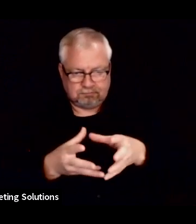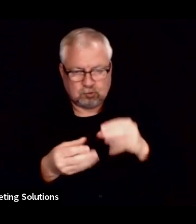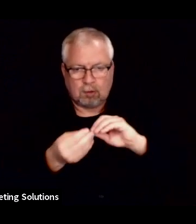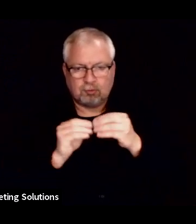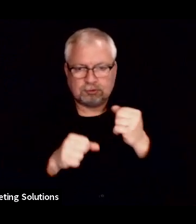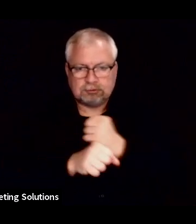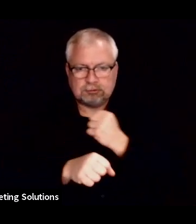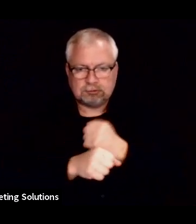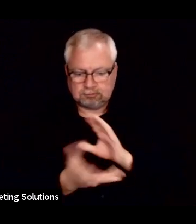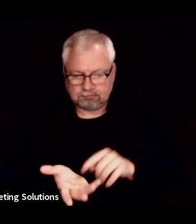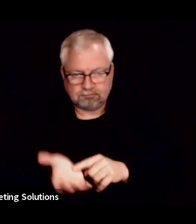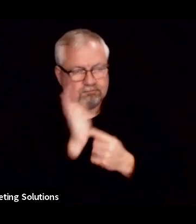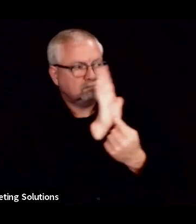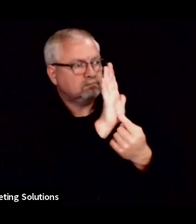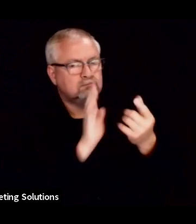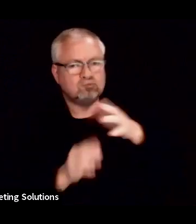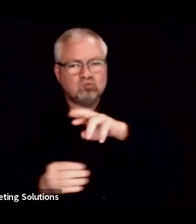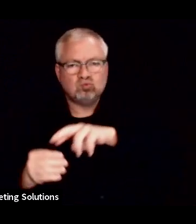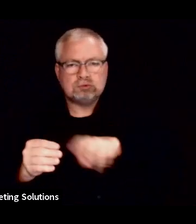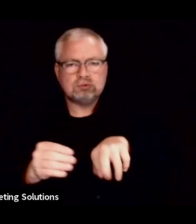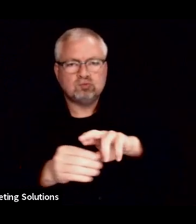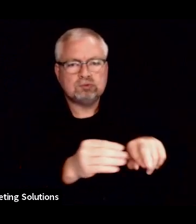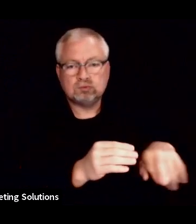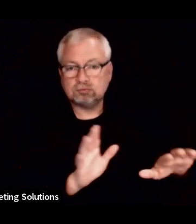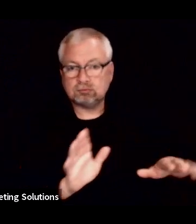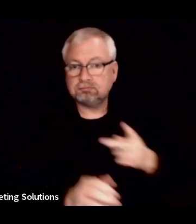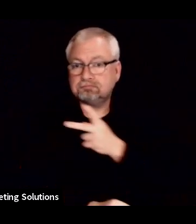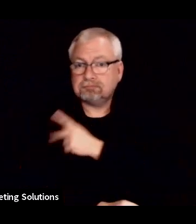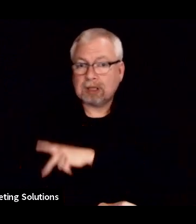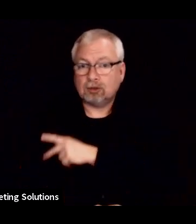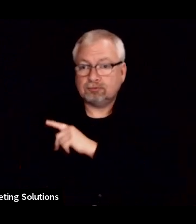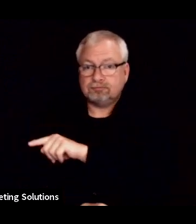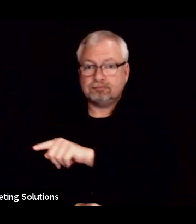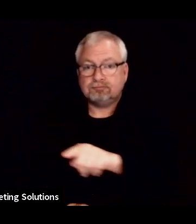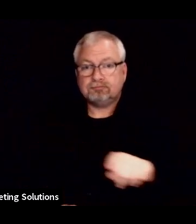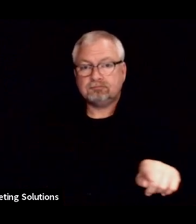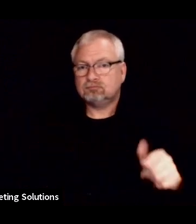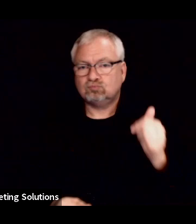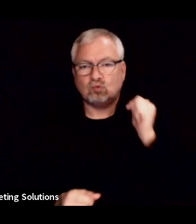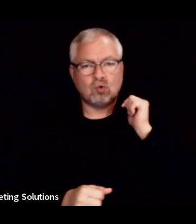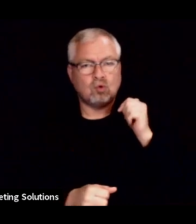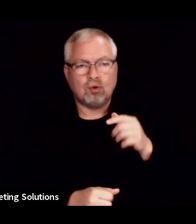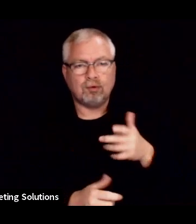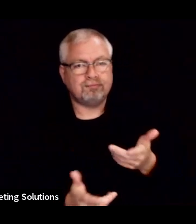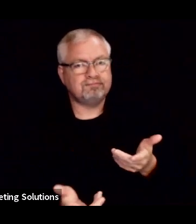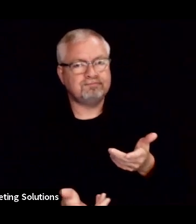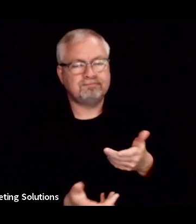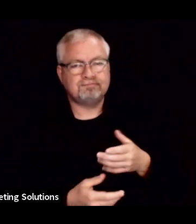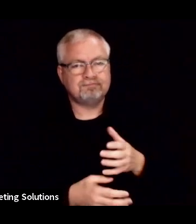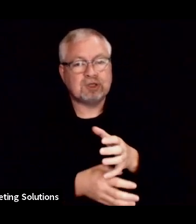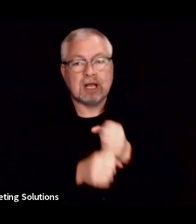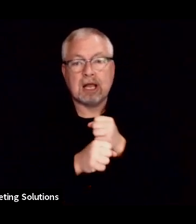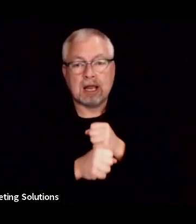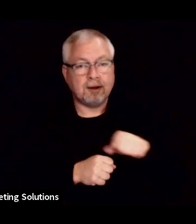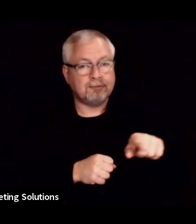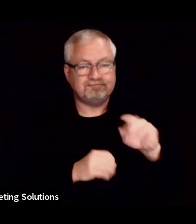for whom they would not be receiving the allocation. Still, having said that,